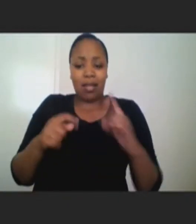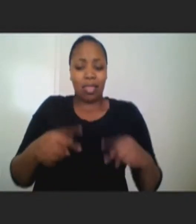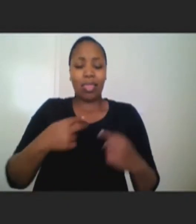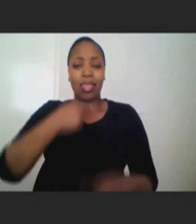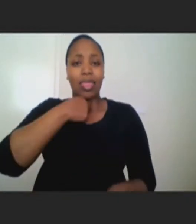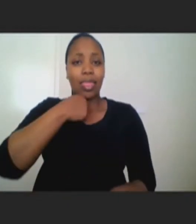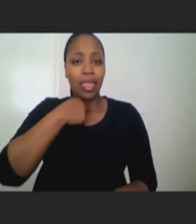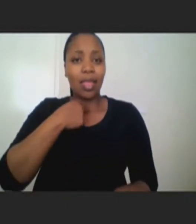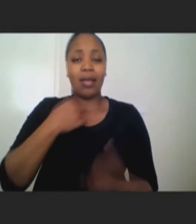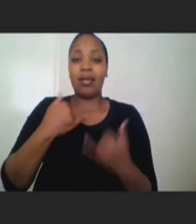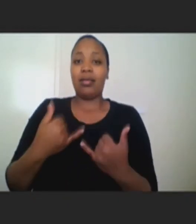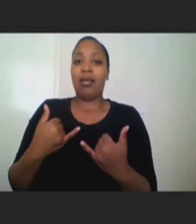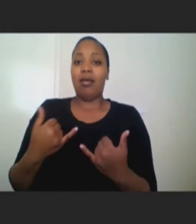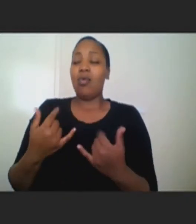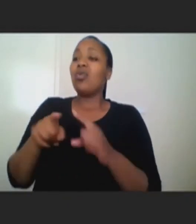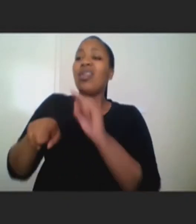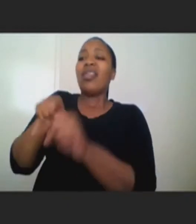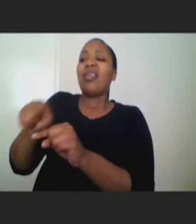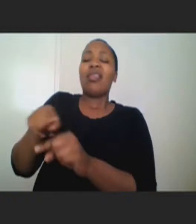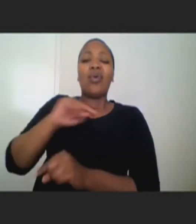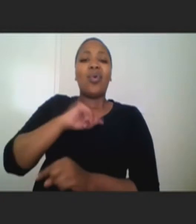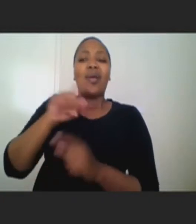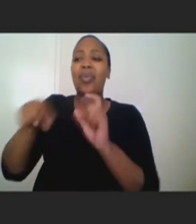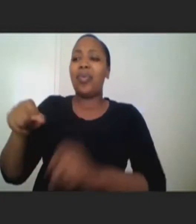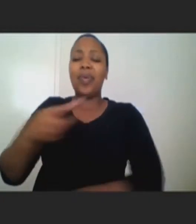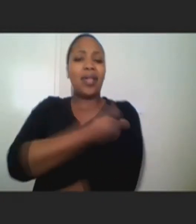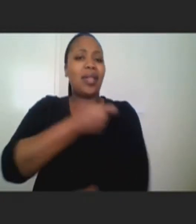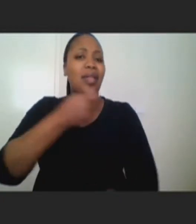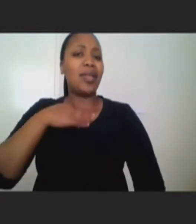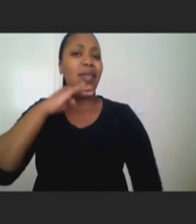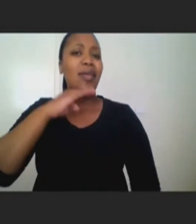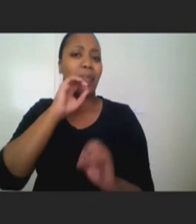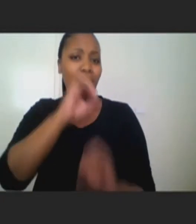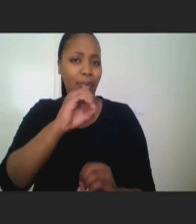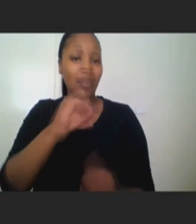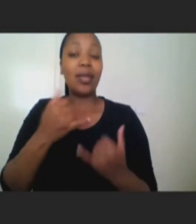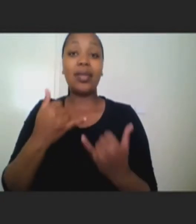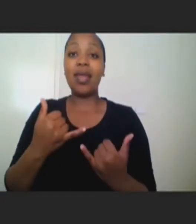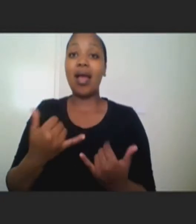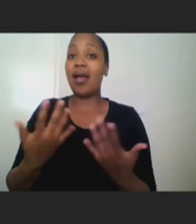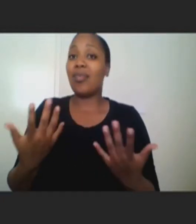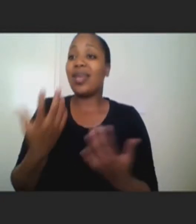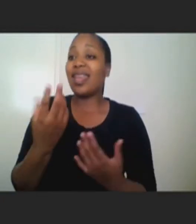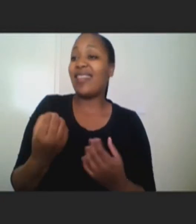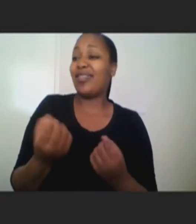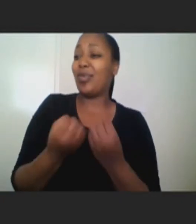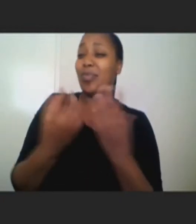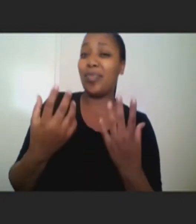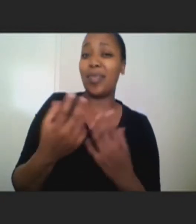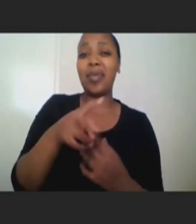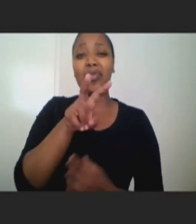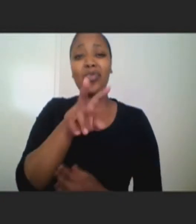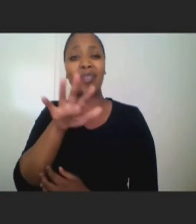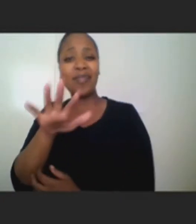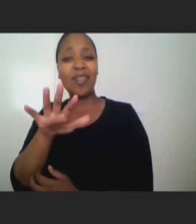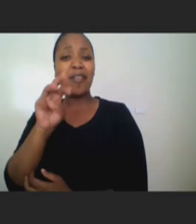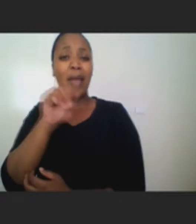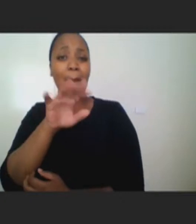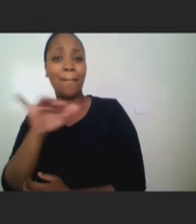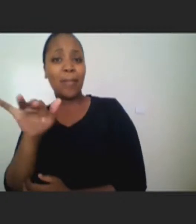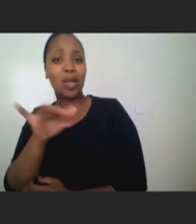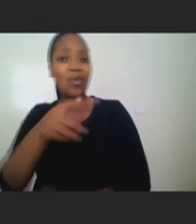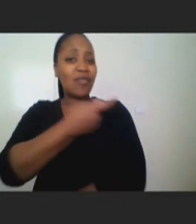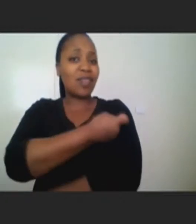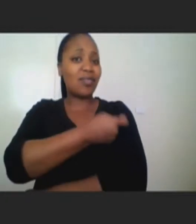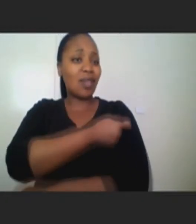can do more, as the president was saying. We have vaccinated over 25 million, we have 25 million vaccines used. We wish you could have done